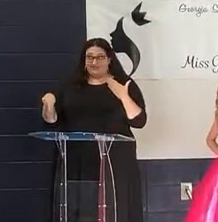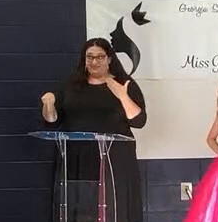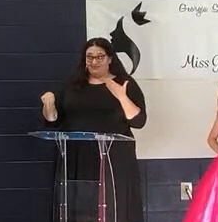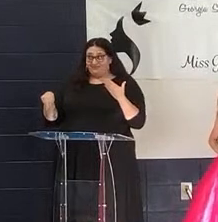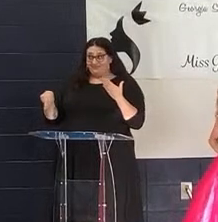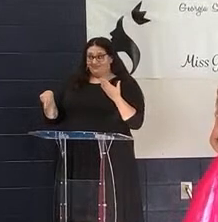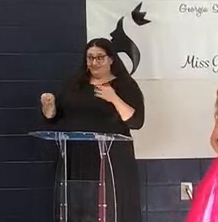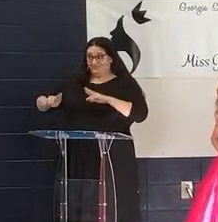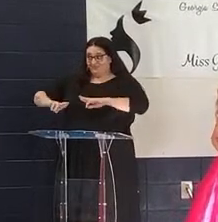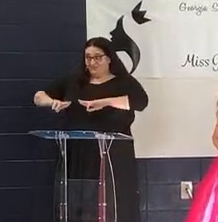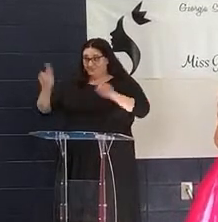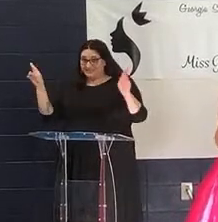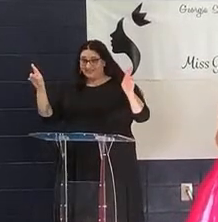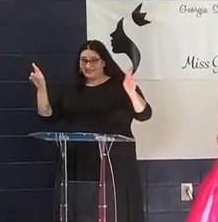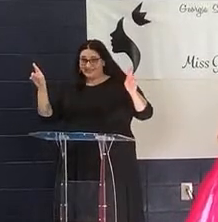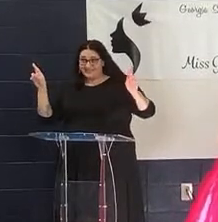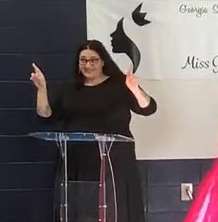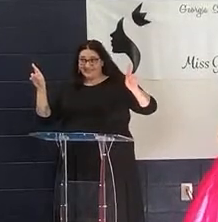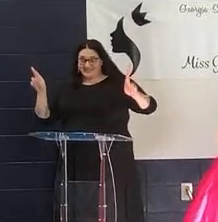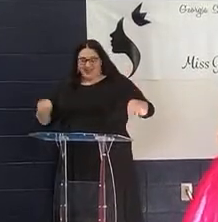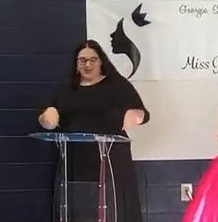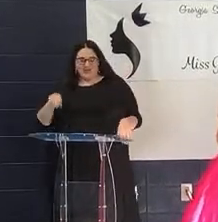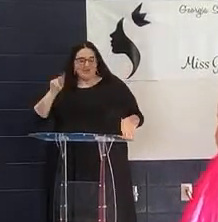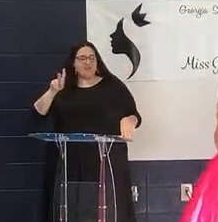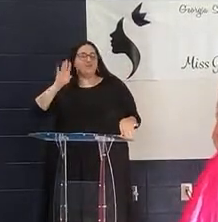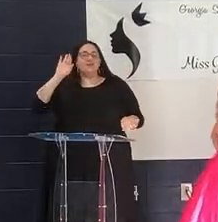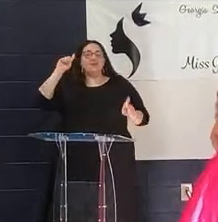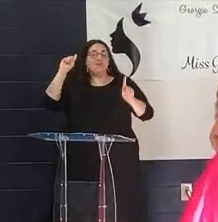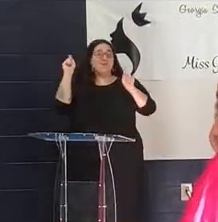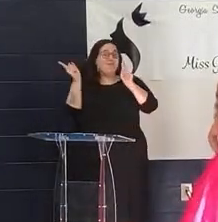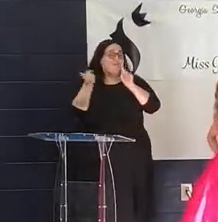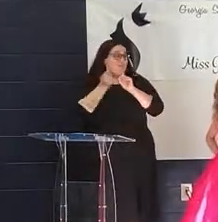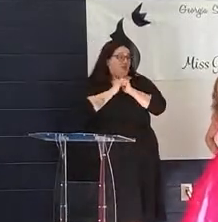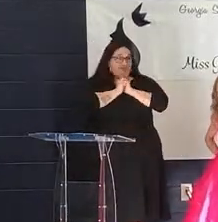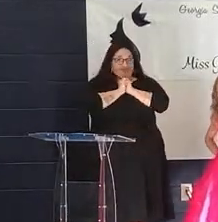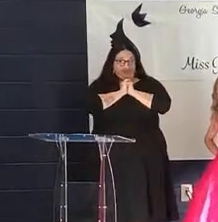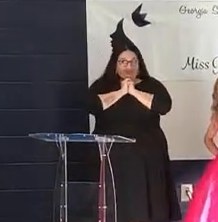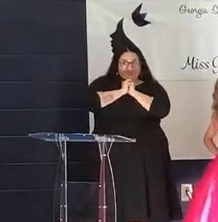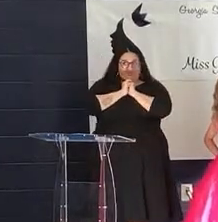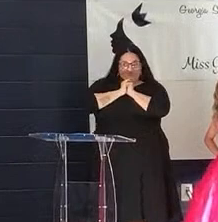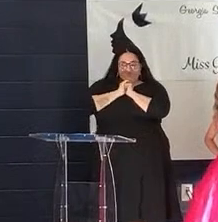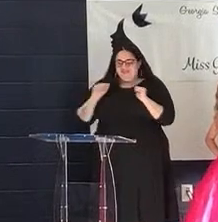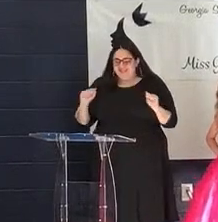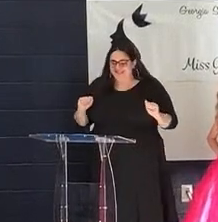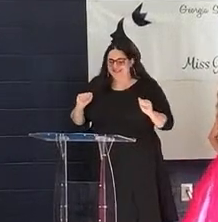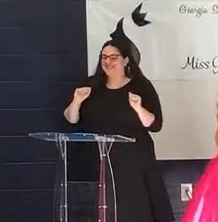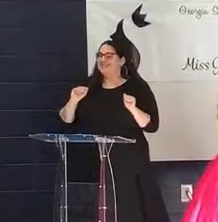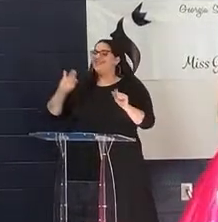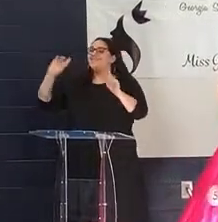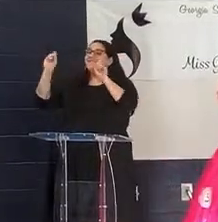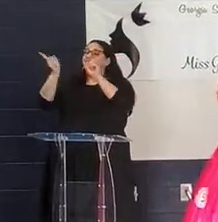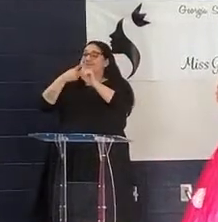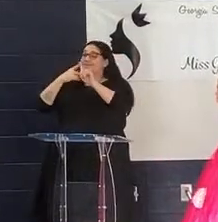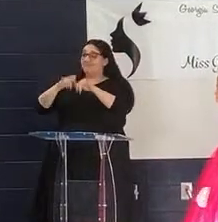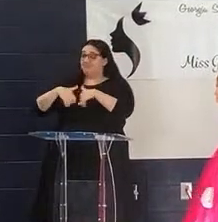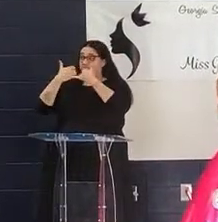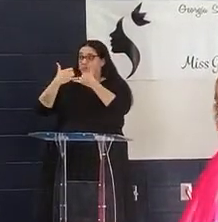the results. Is everybody ready? Yeah! All right, here we go. First